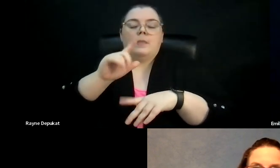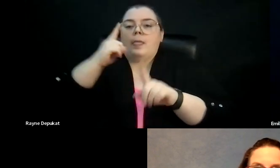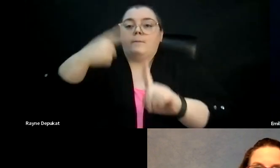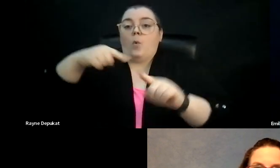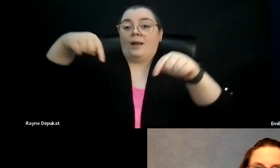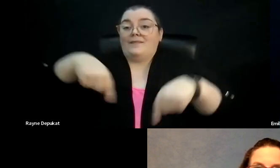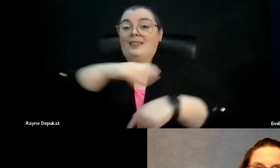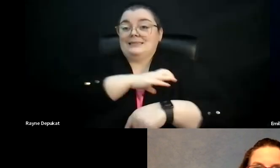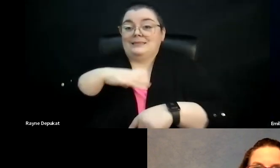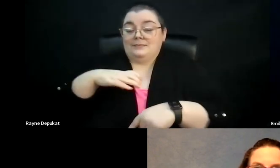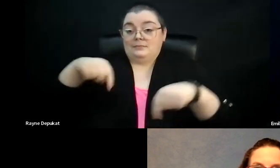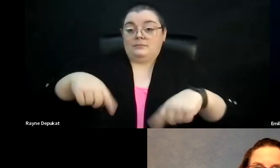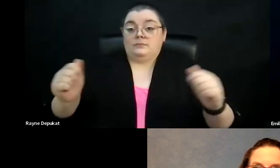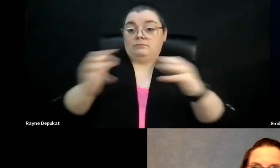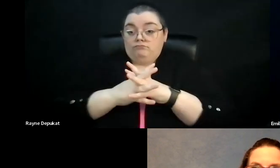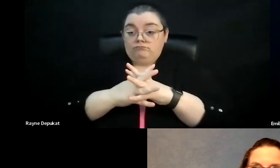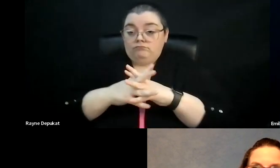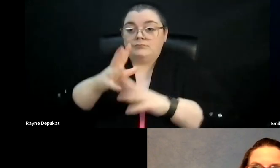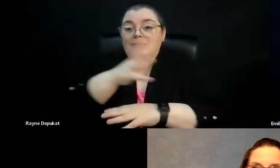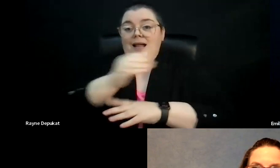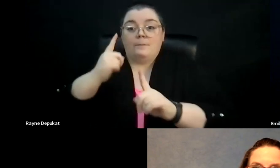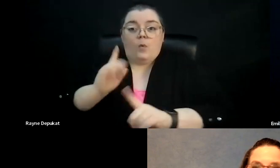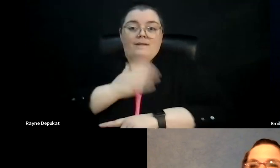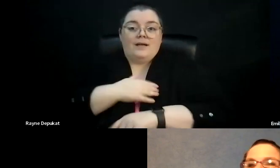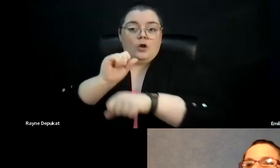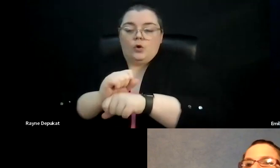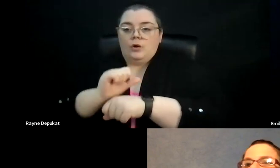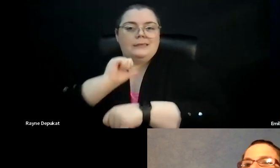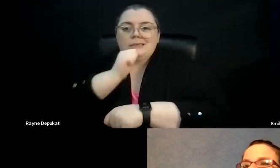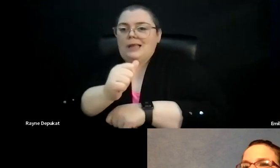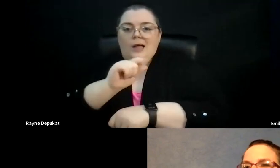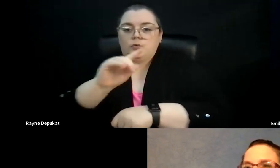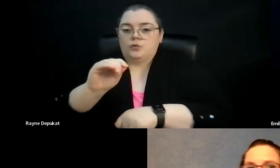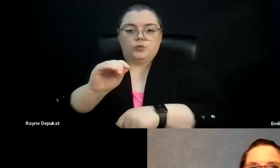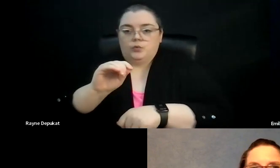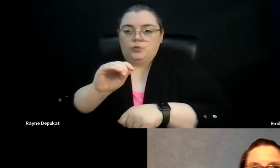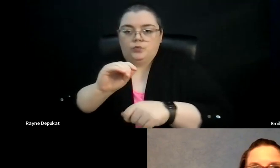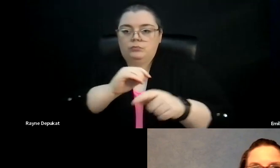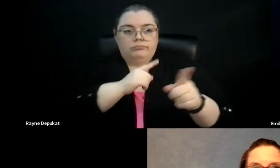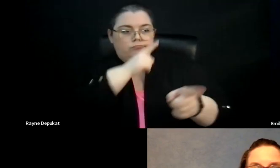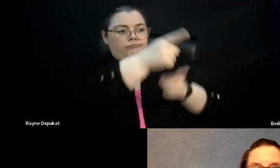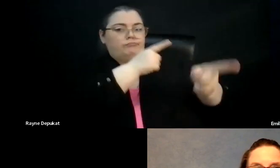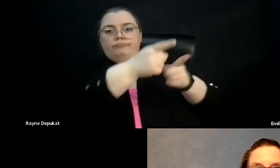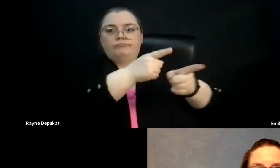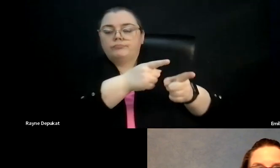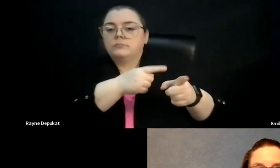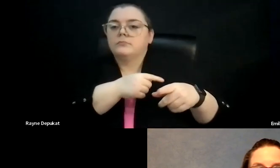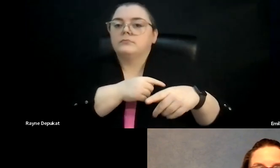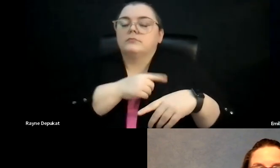So really the point of this committee to come together, and the point of our work that we're doing is not to point fingers